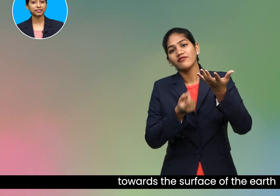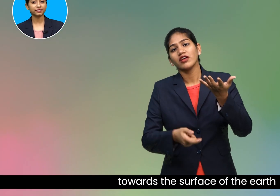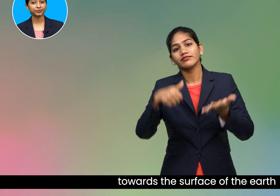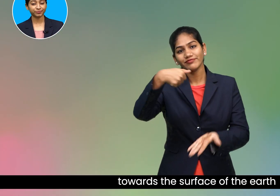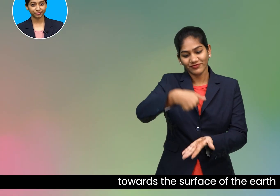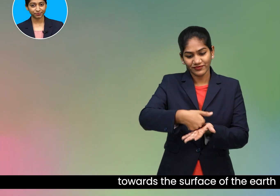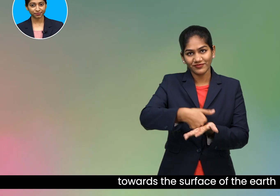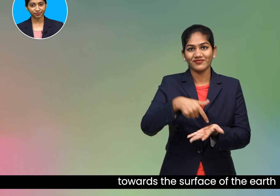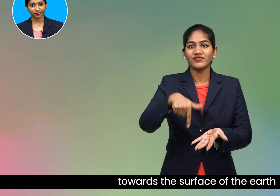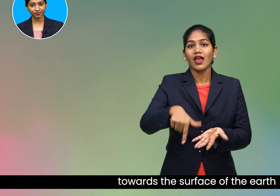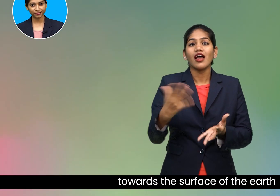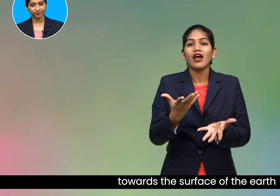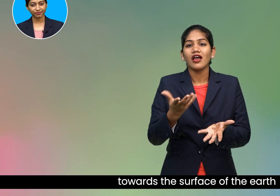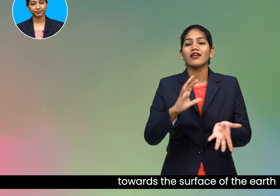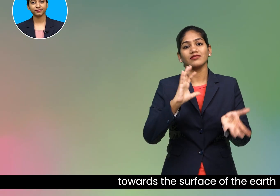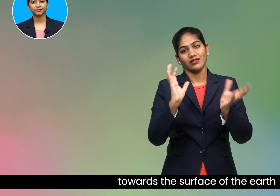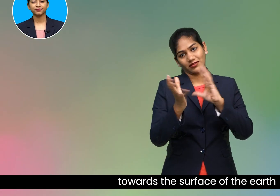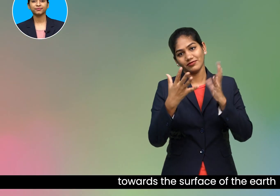earth.